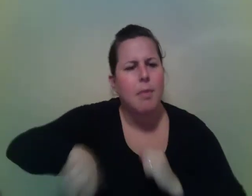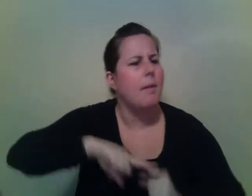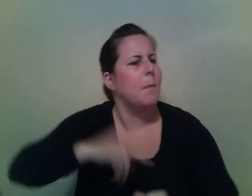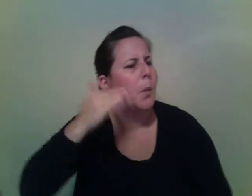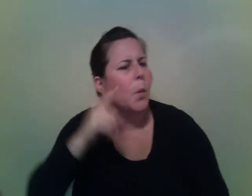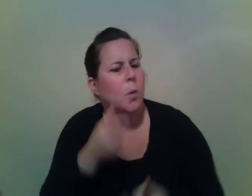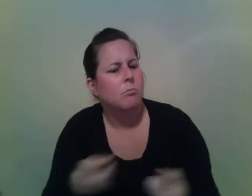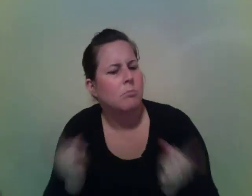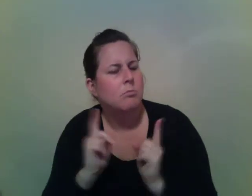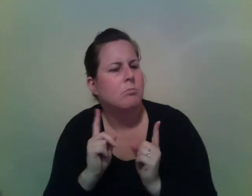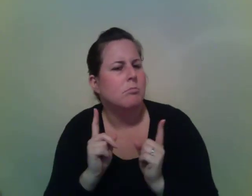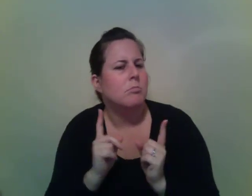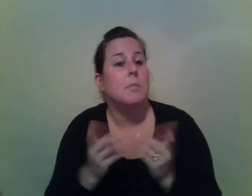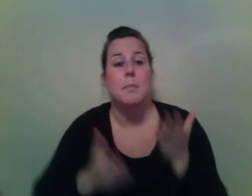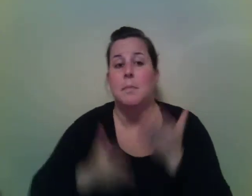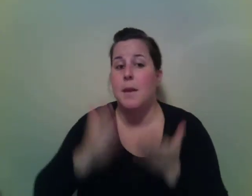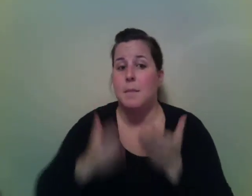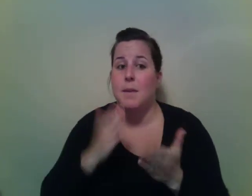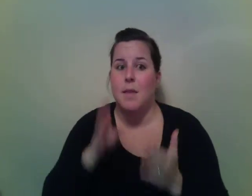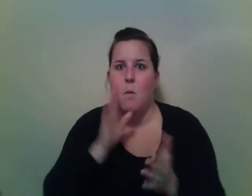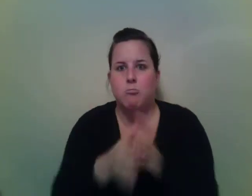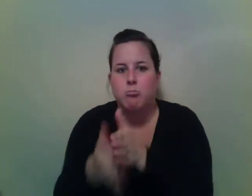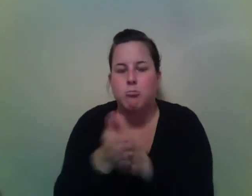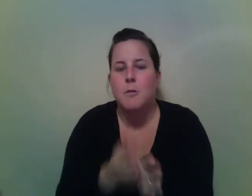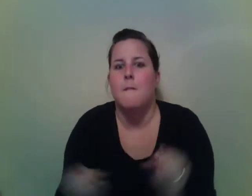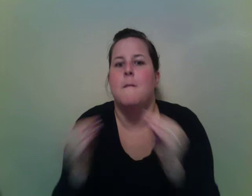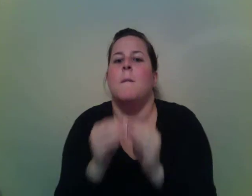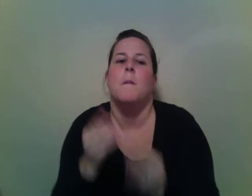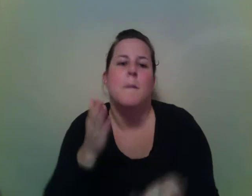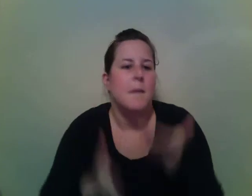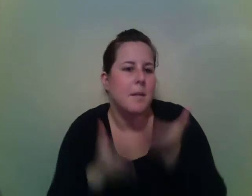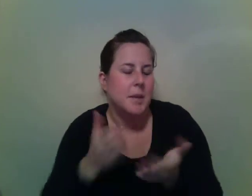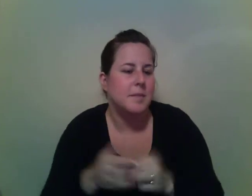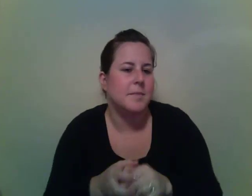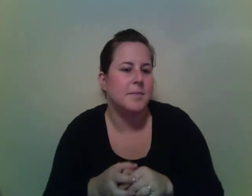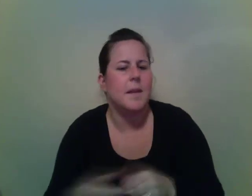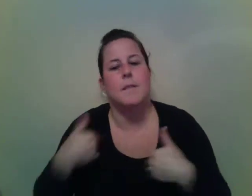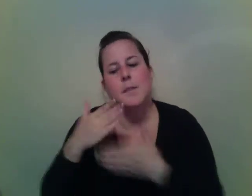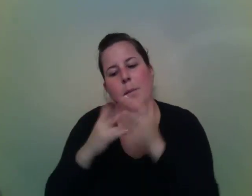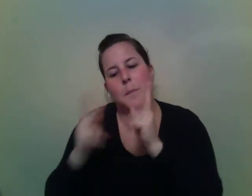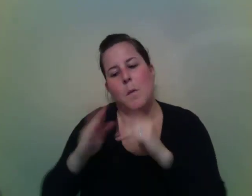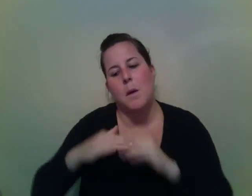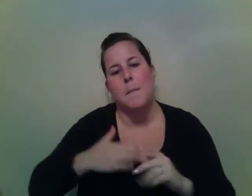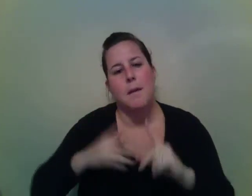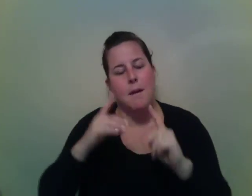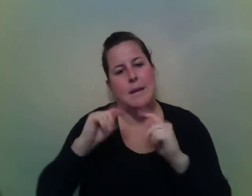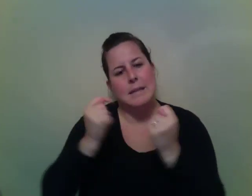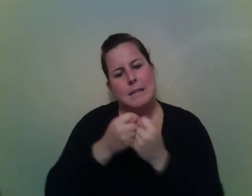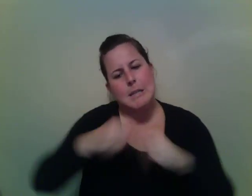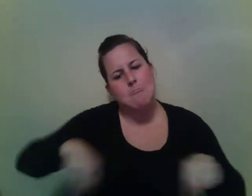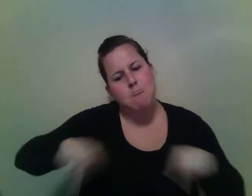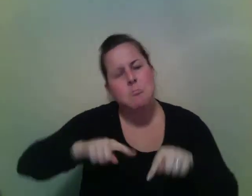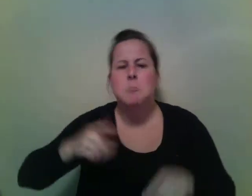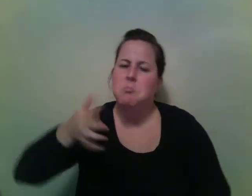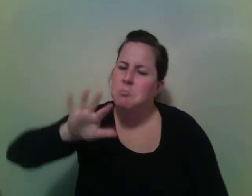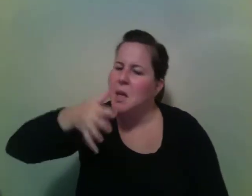inspire them to pursue it even more. I have some people on my team who are kind of, kind of pursuing it, but